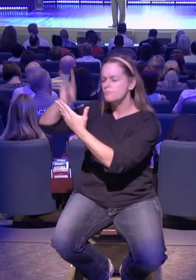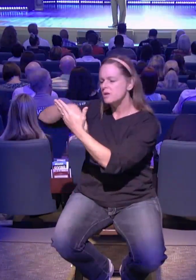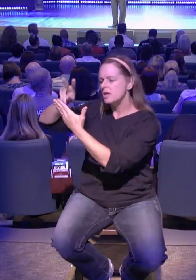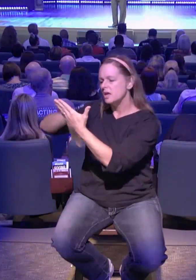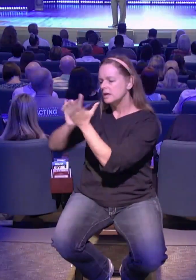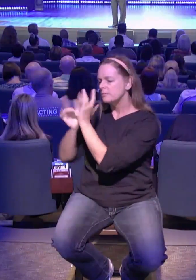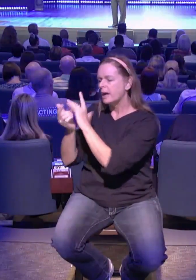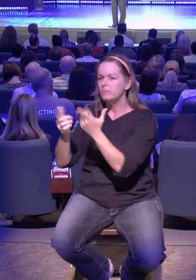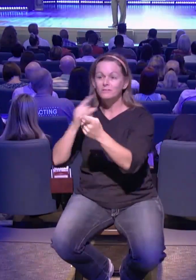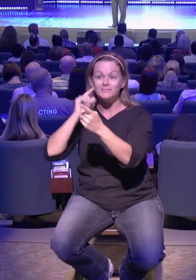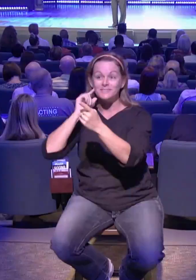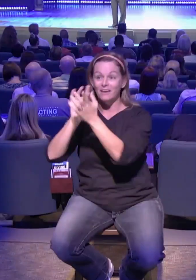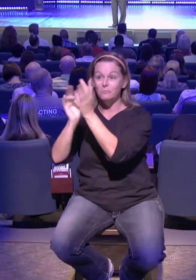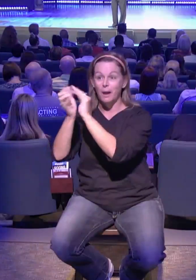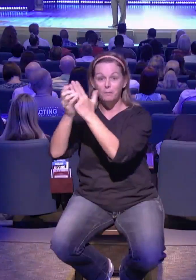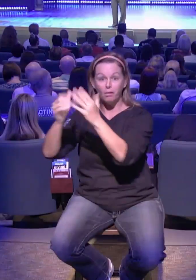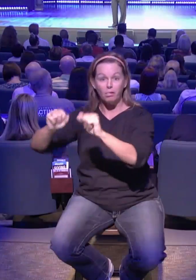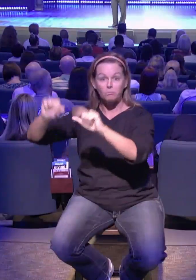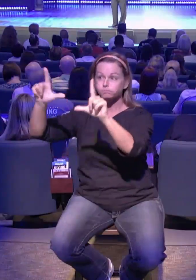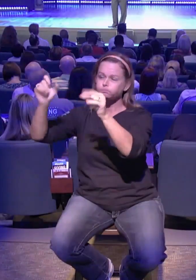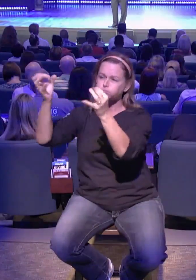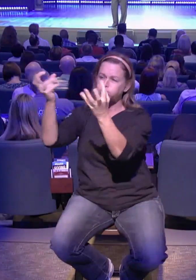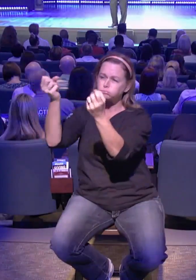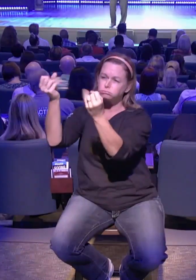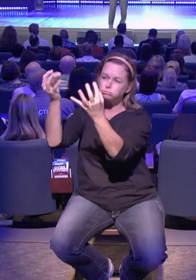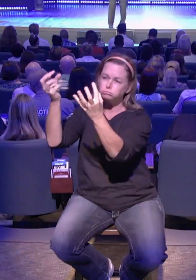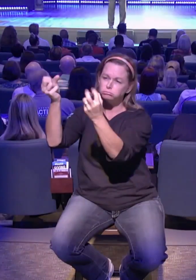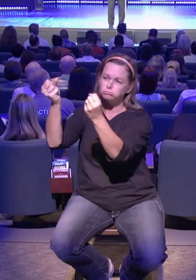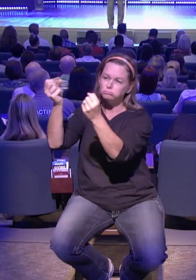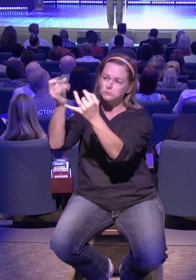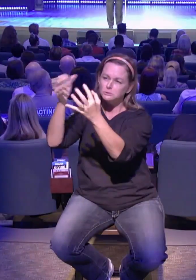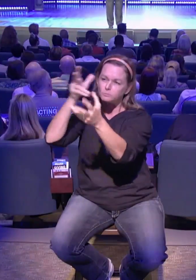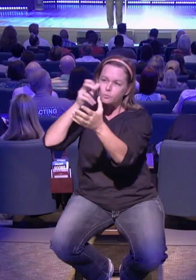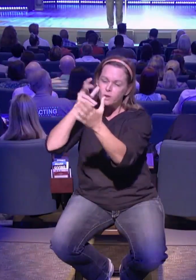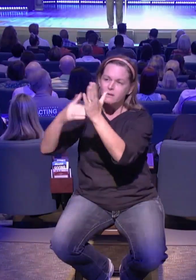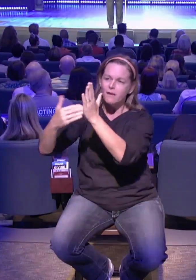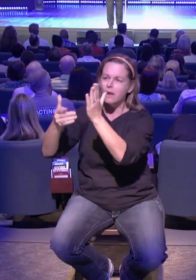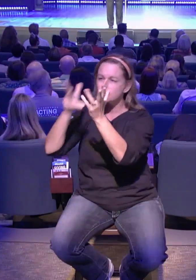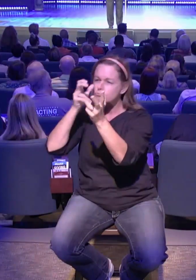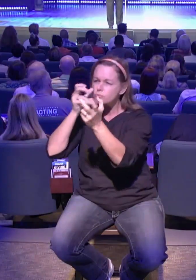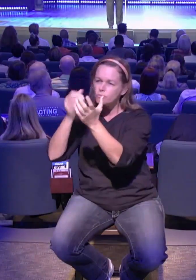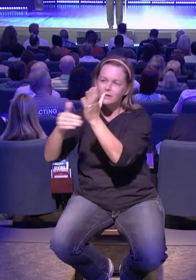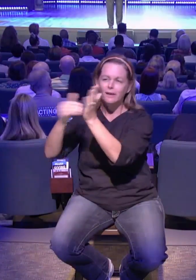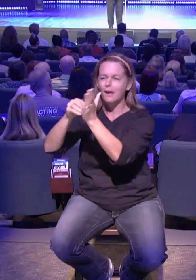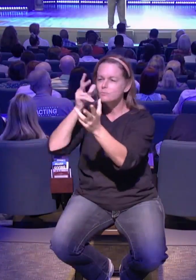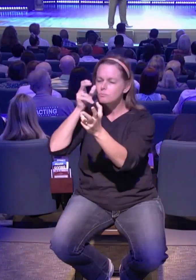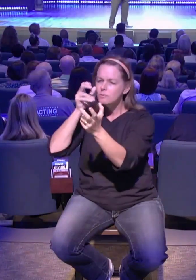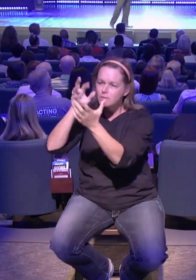I know exactly what she's thinking, and I know exactly what I've done wrong.